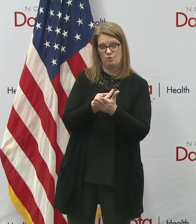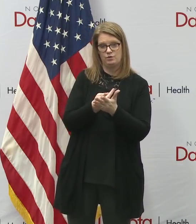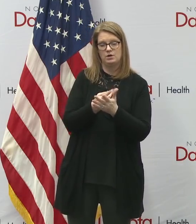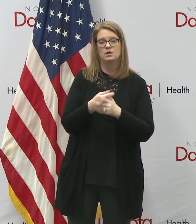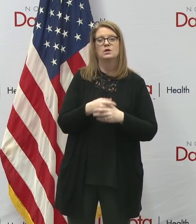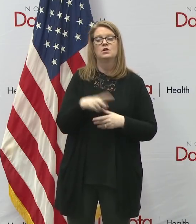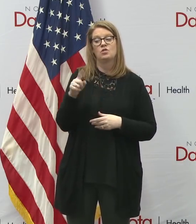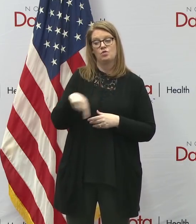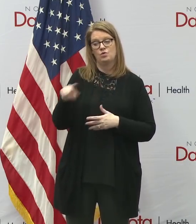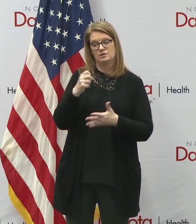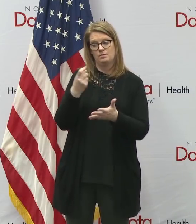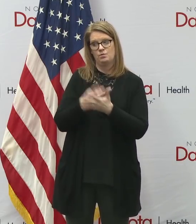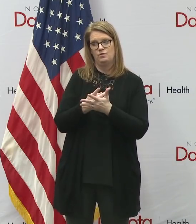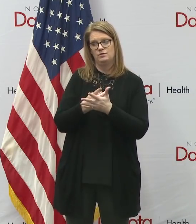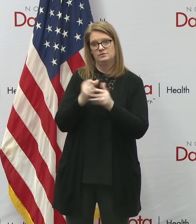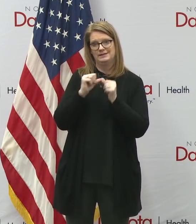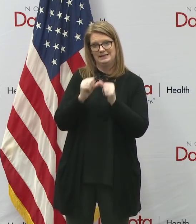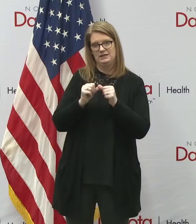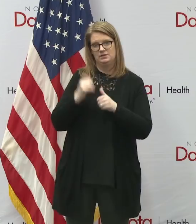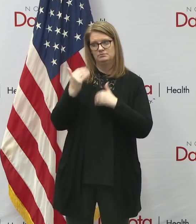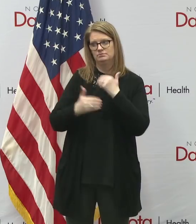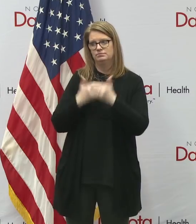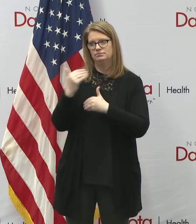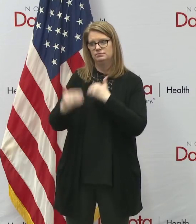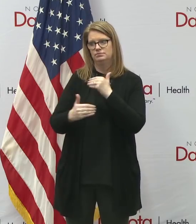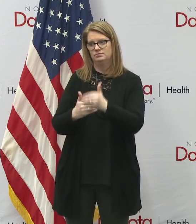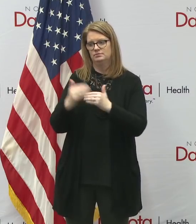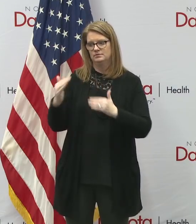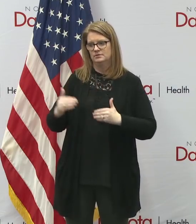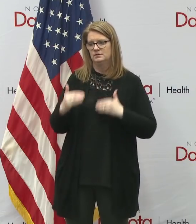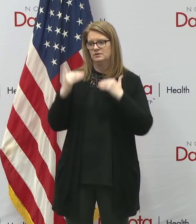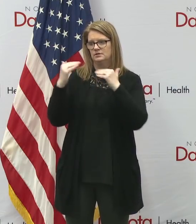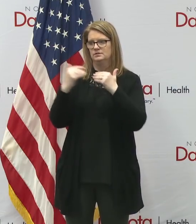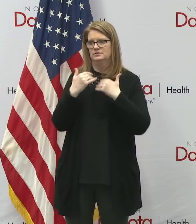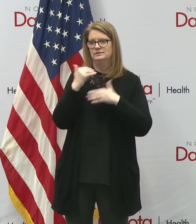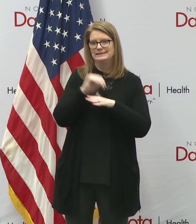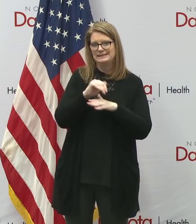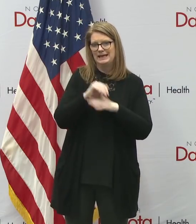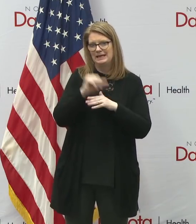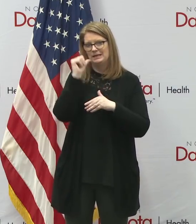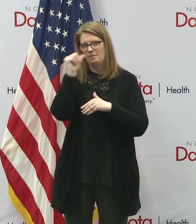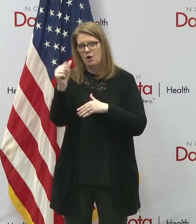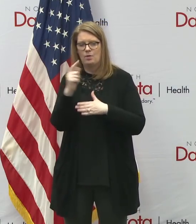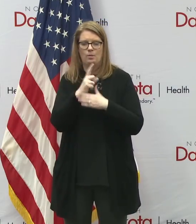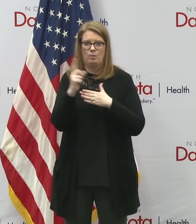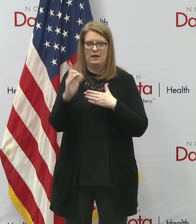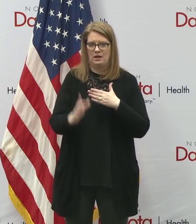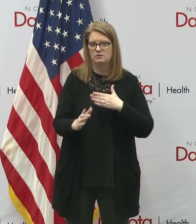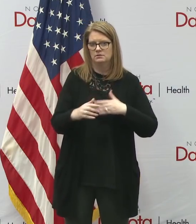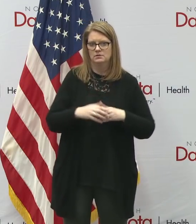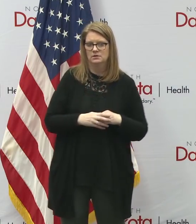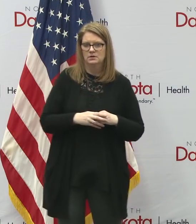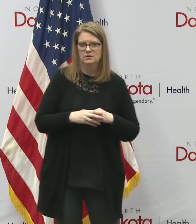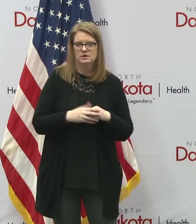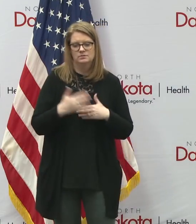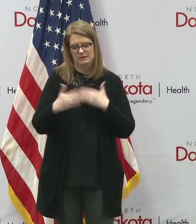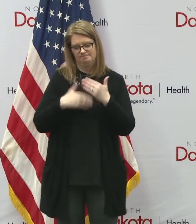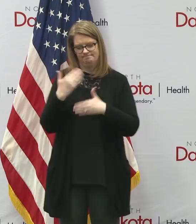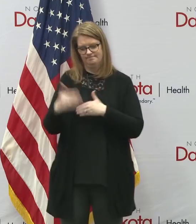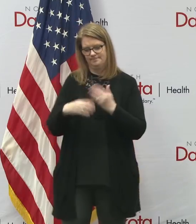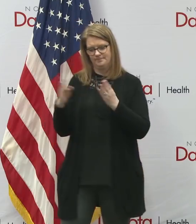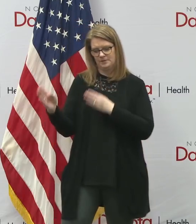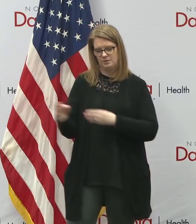Those approvals will continue to ramp up through tonight, tomorrow, and the weekend as we get through those